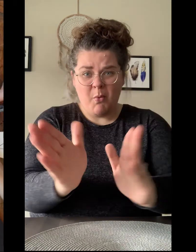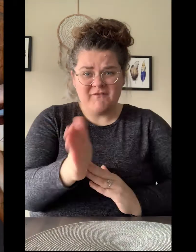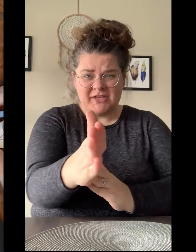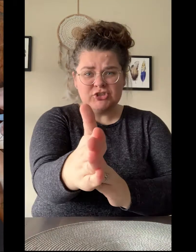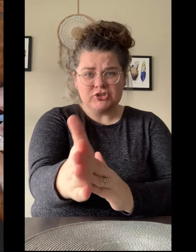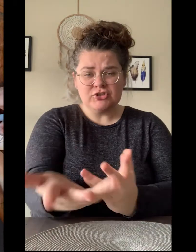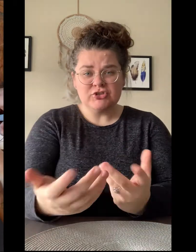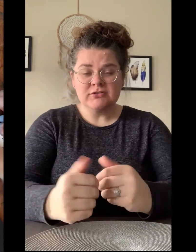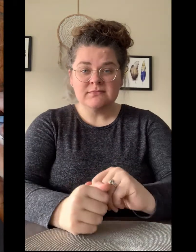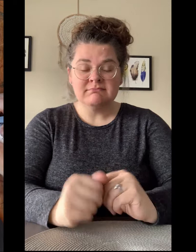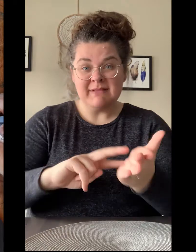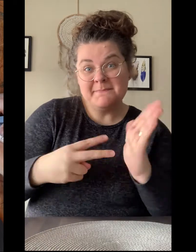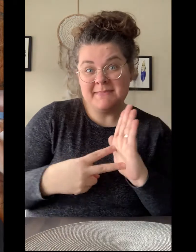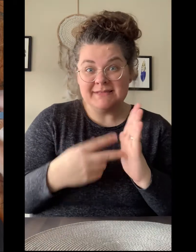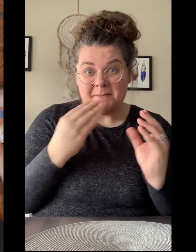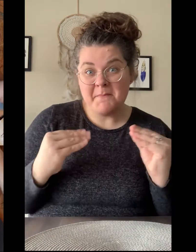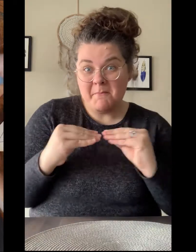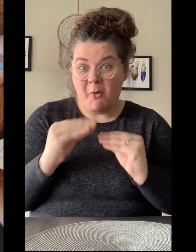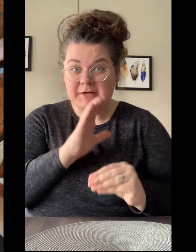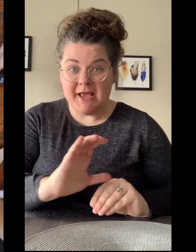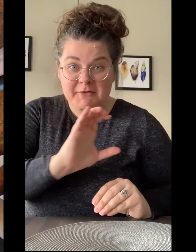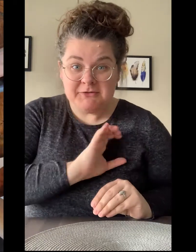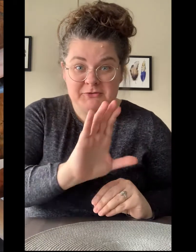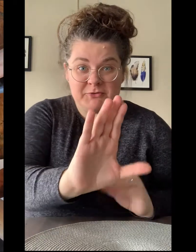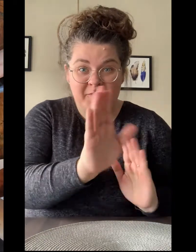more character to your fish.